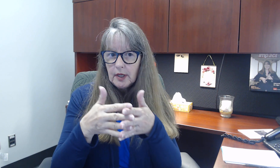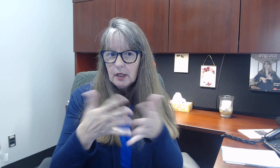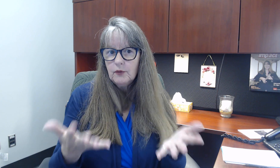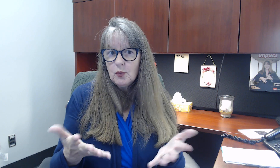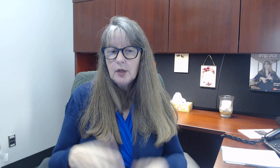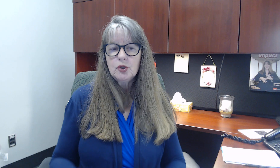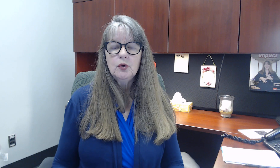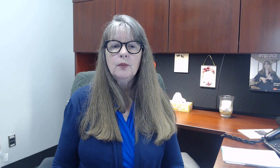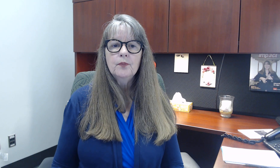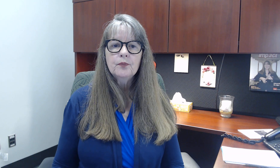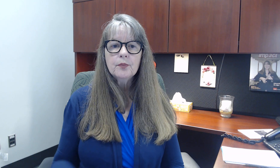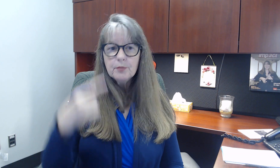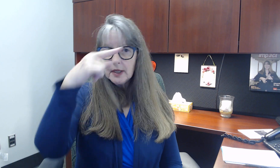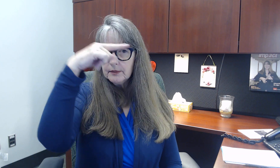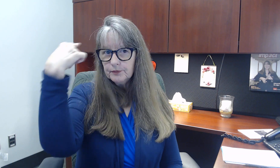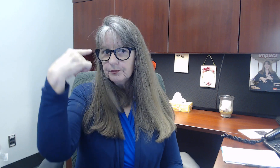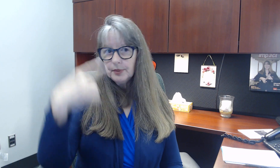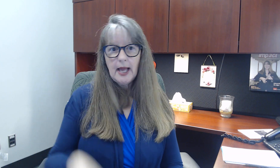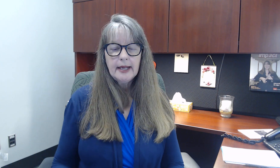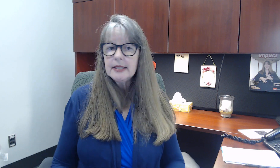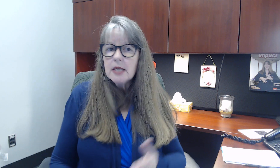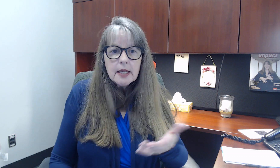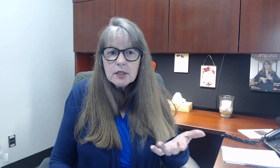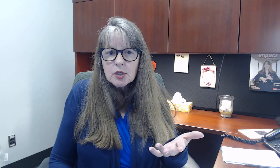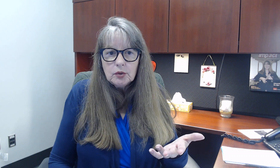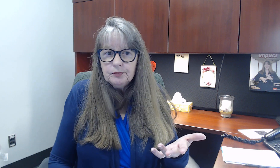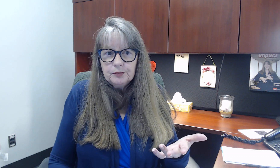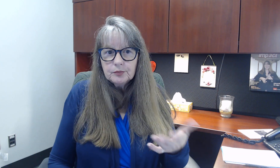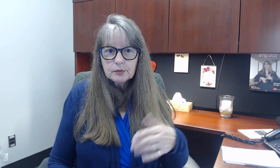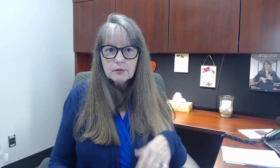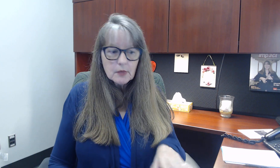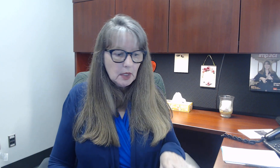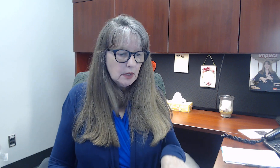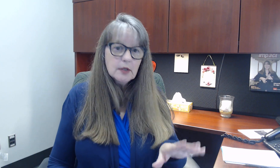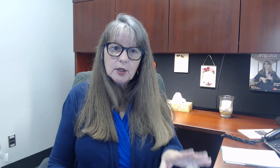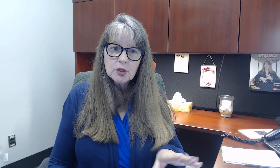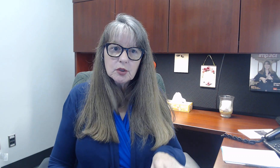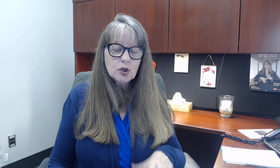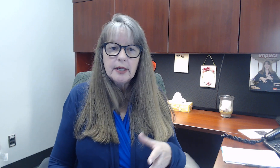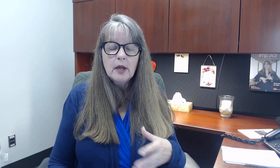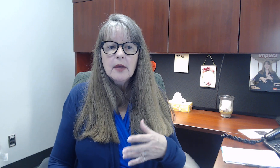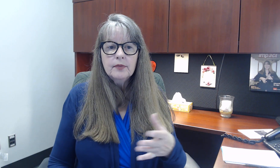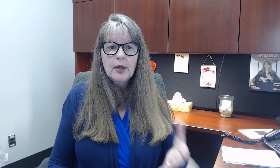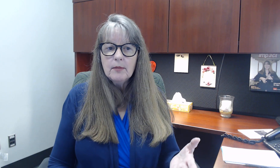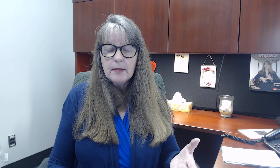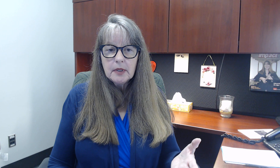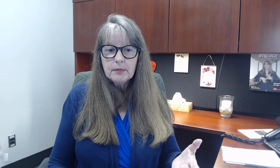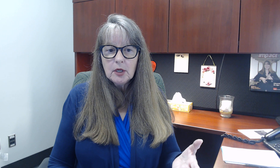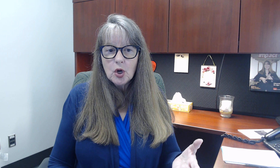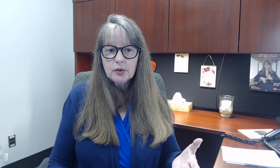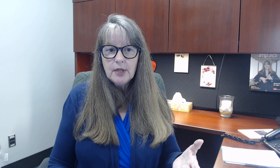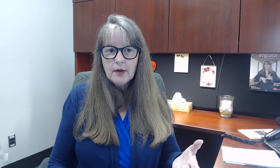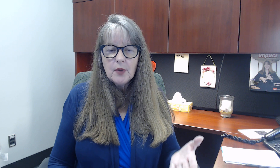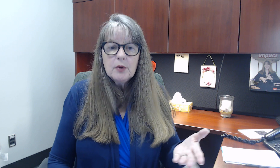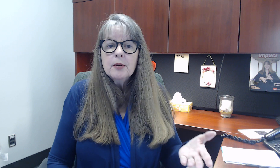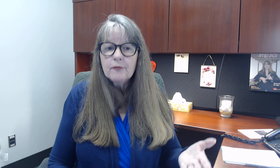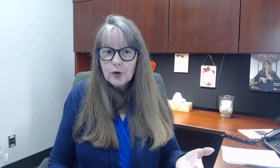if you want to. But black. It's not an insult. That's just like they don't mind being called deaf. They would prefer